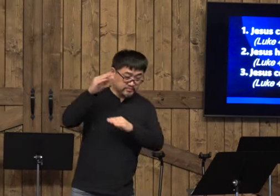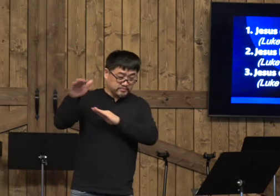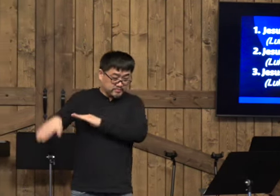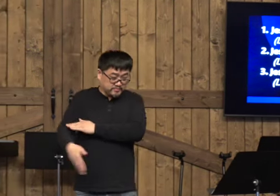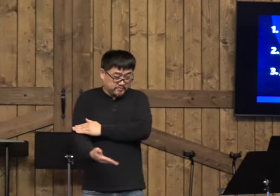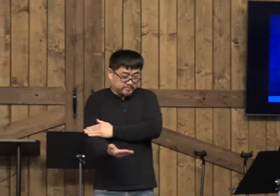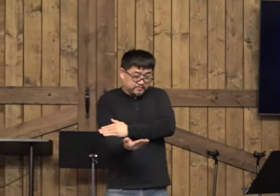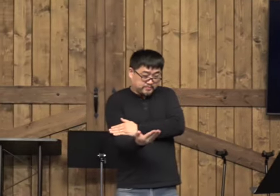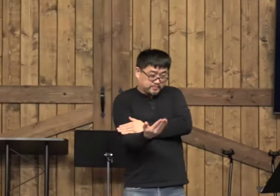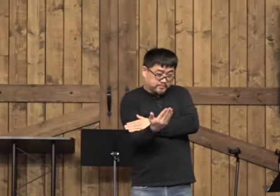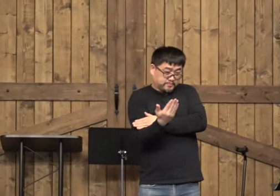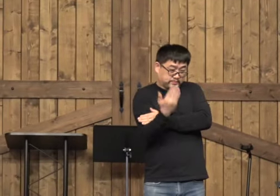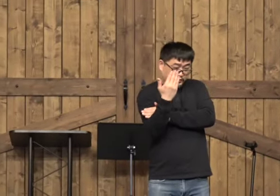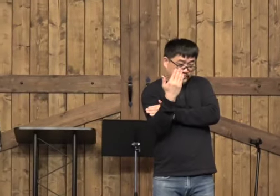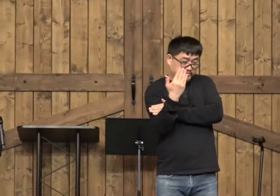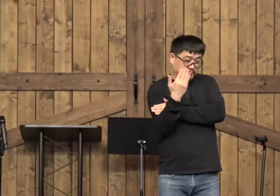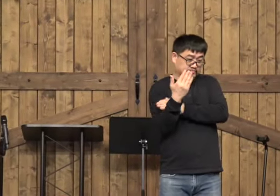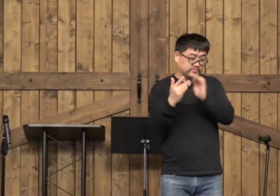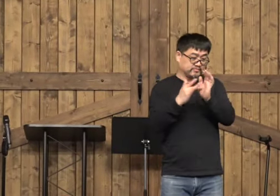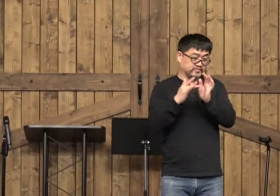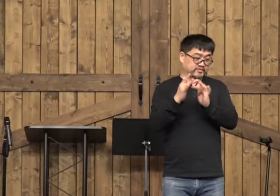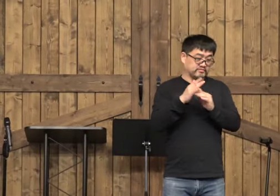That's what I'm most important. early in the morning,